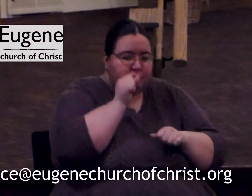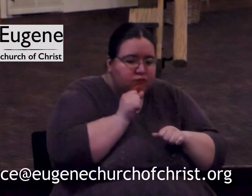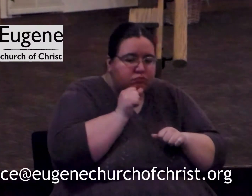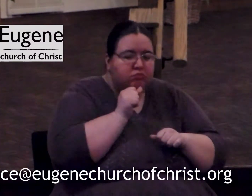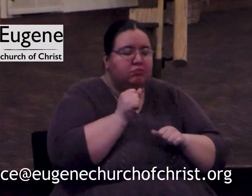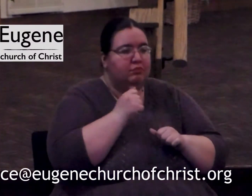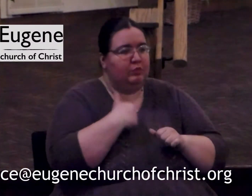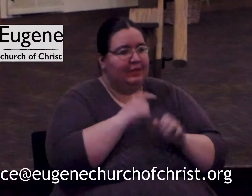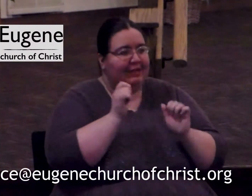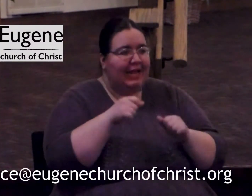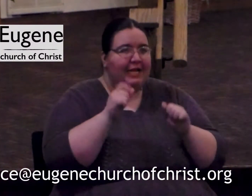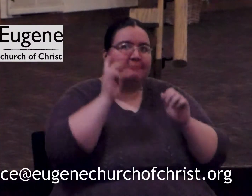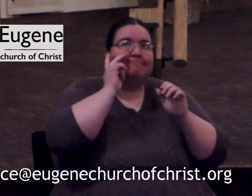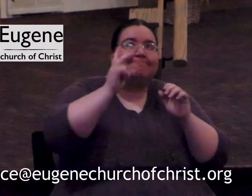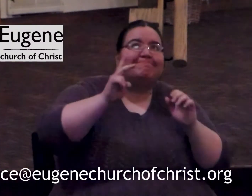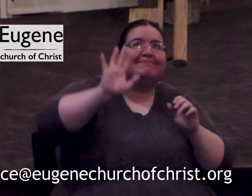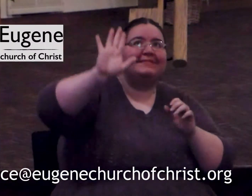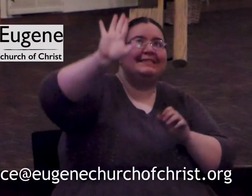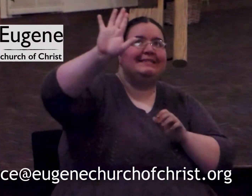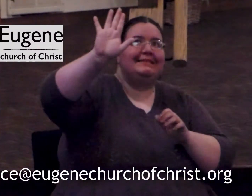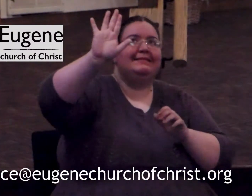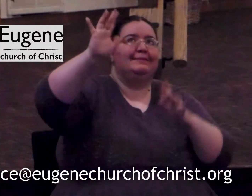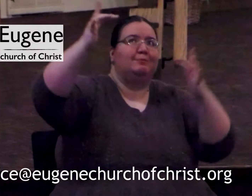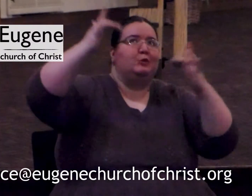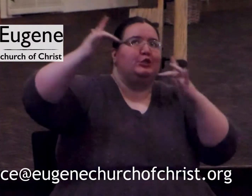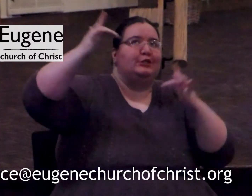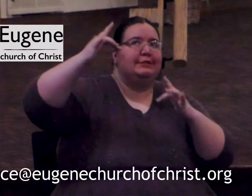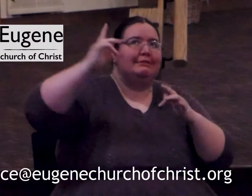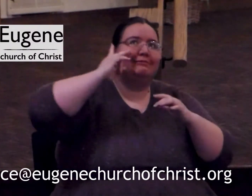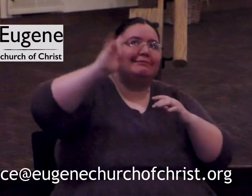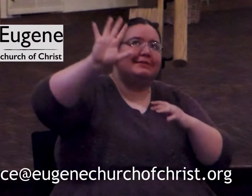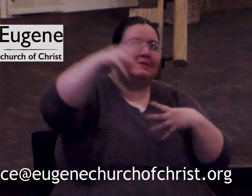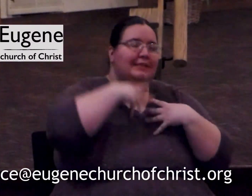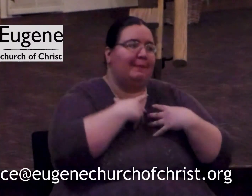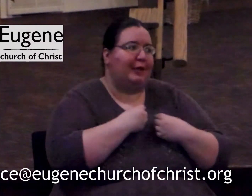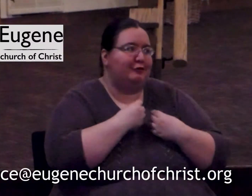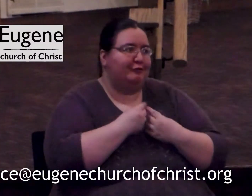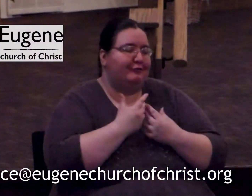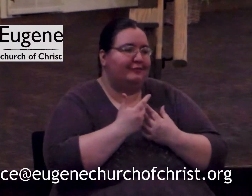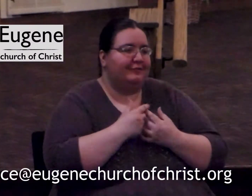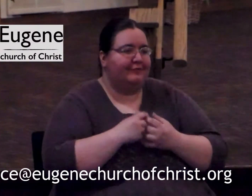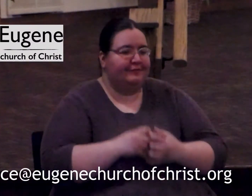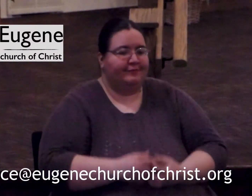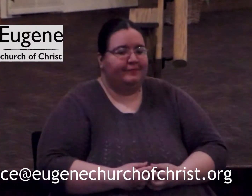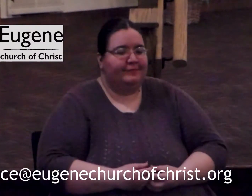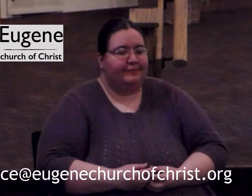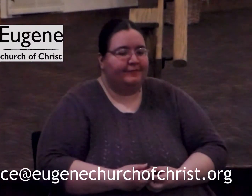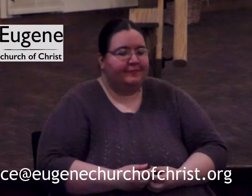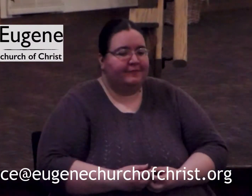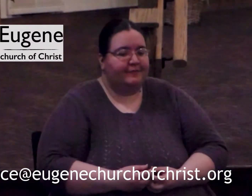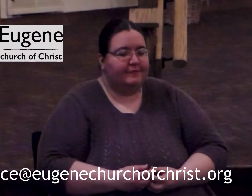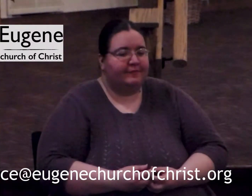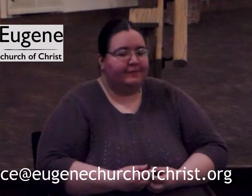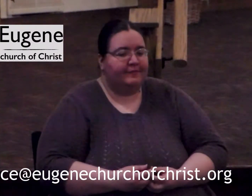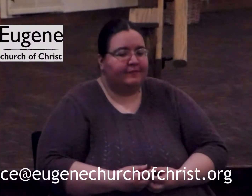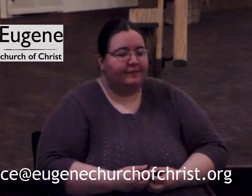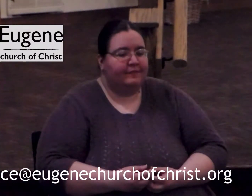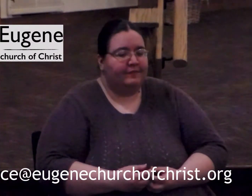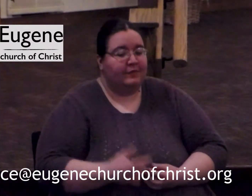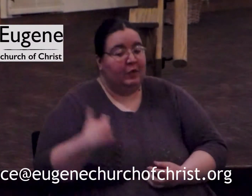focus in and see this, then it's easy for us to show this to the people around us. And they can understand that even when it's hard, there is a reason